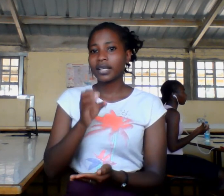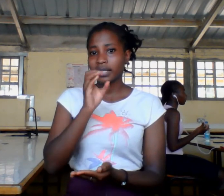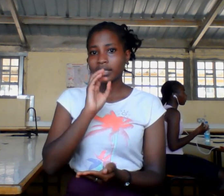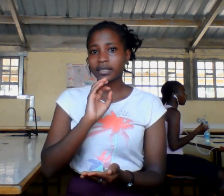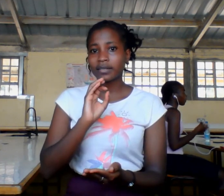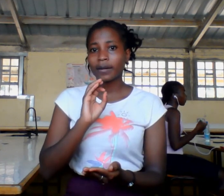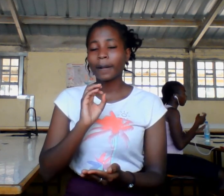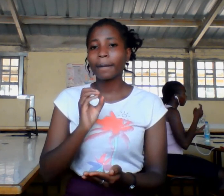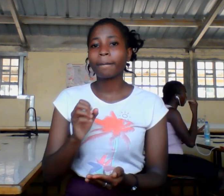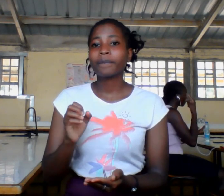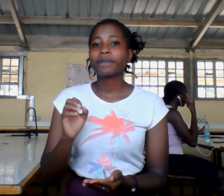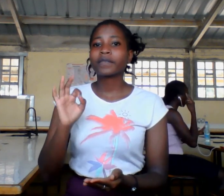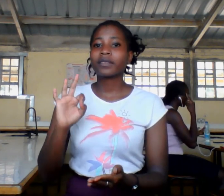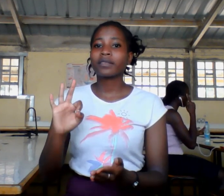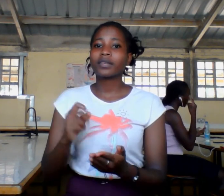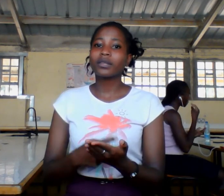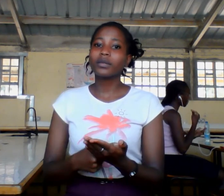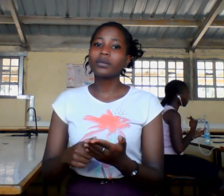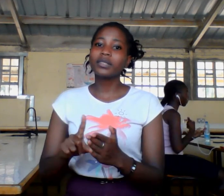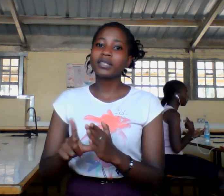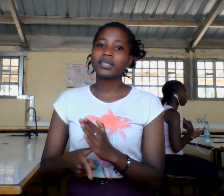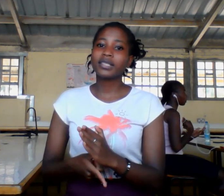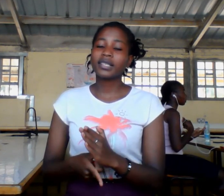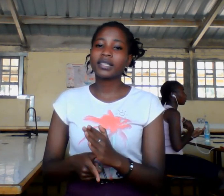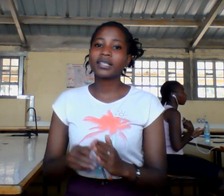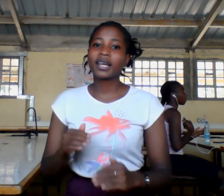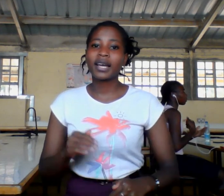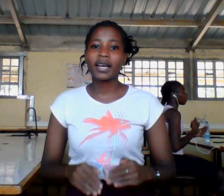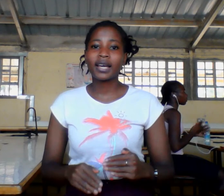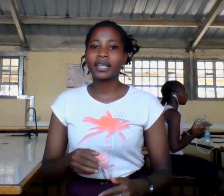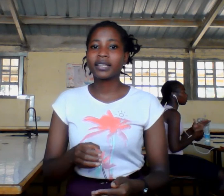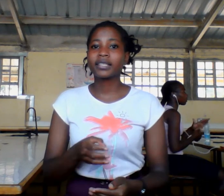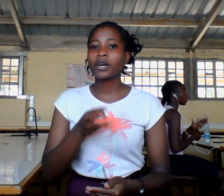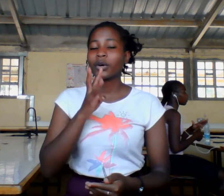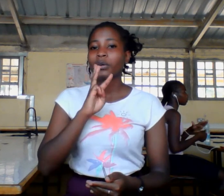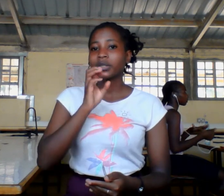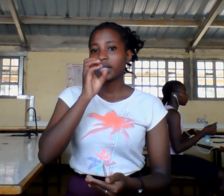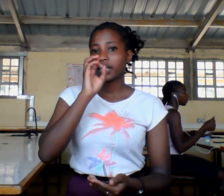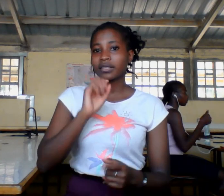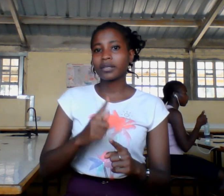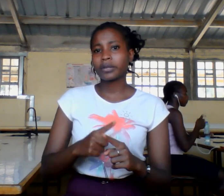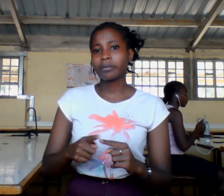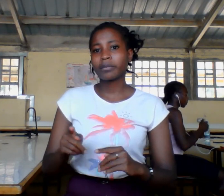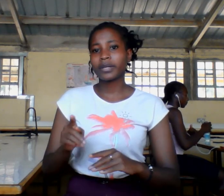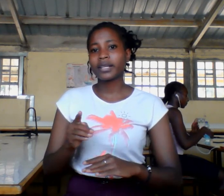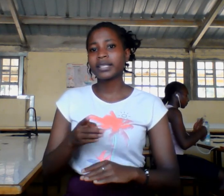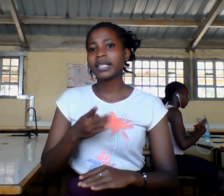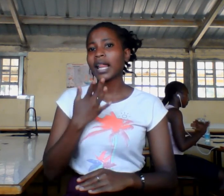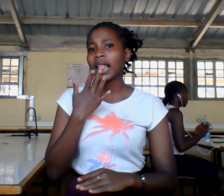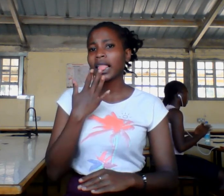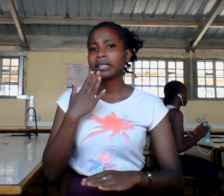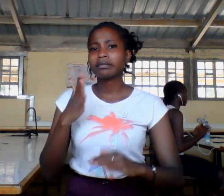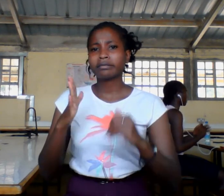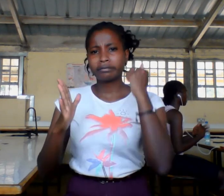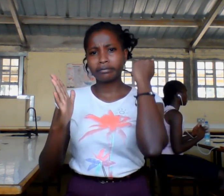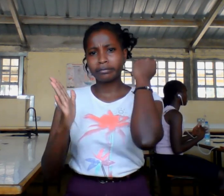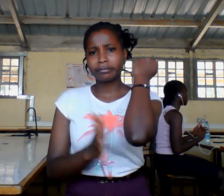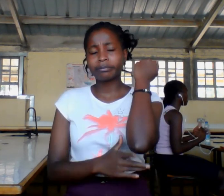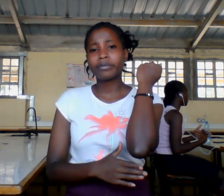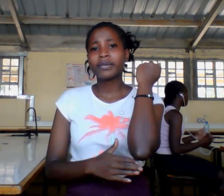almost had a stomach burn. The enraged hyena picked up a sack and went to Rabbit's